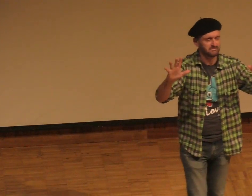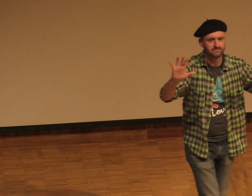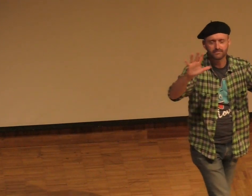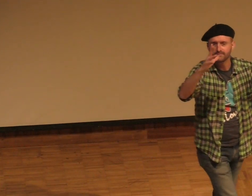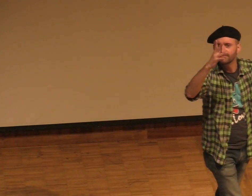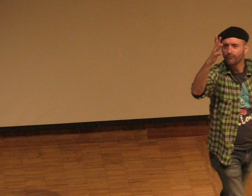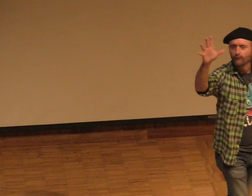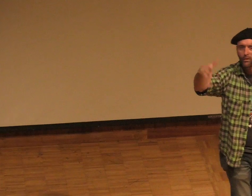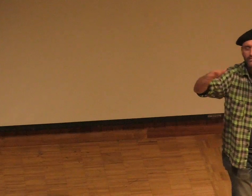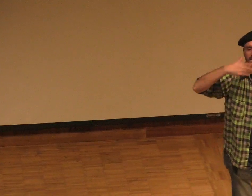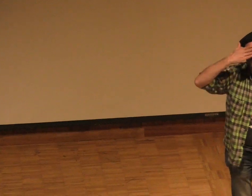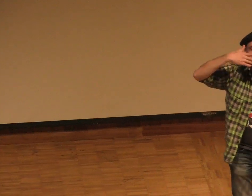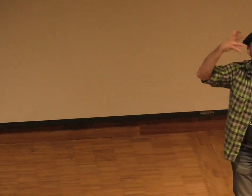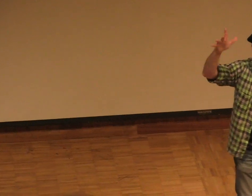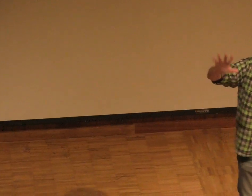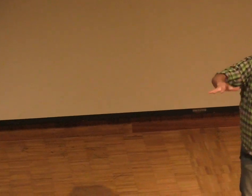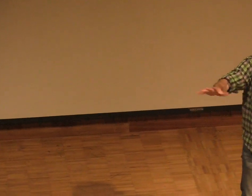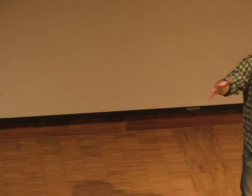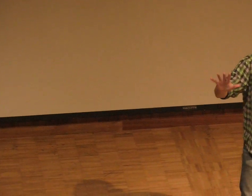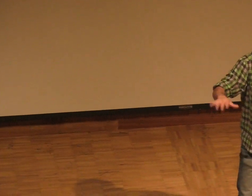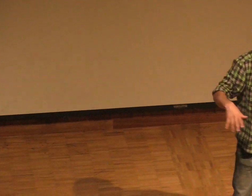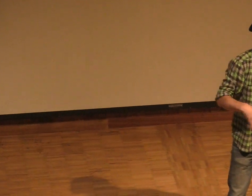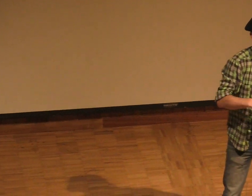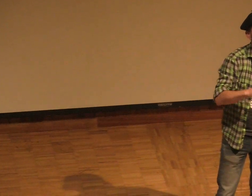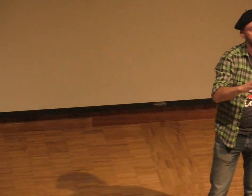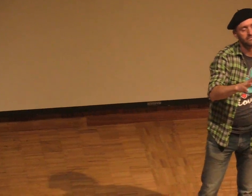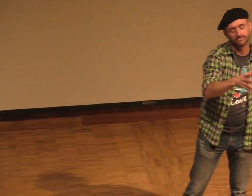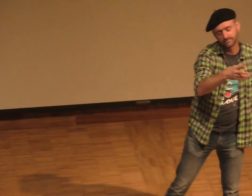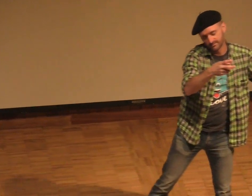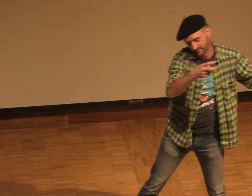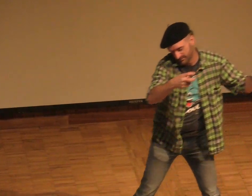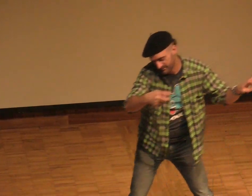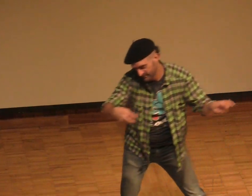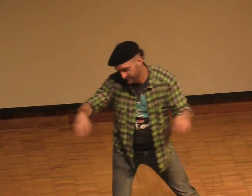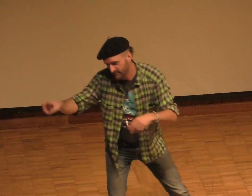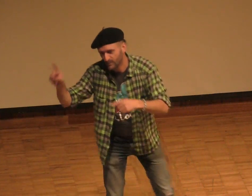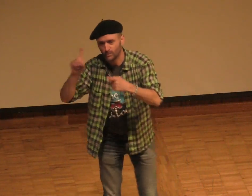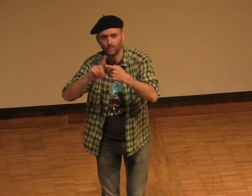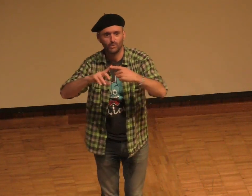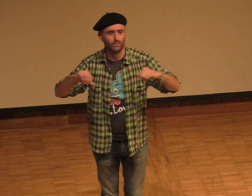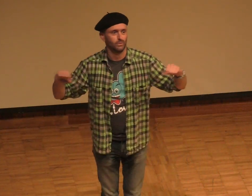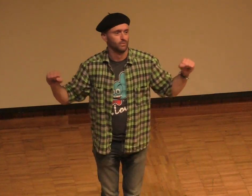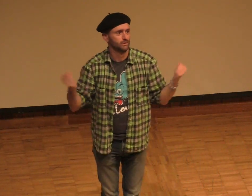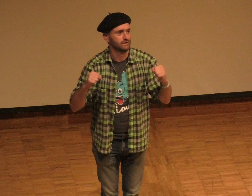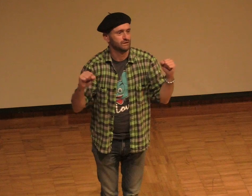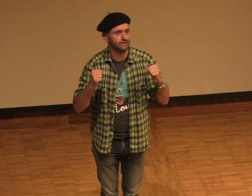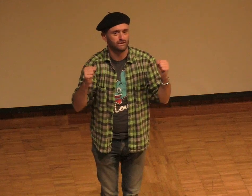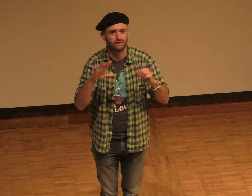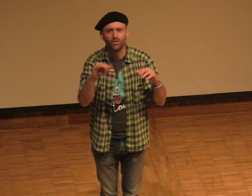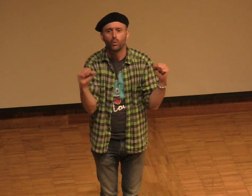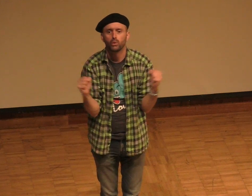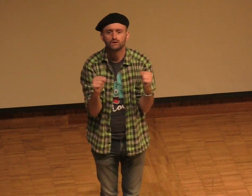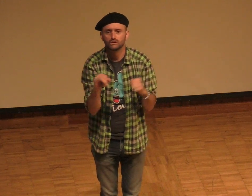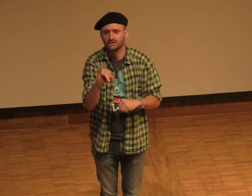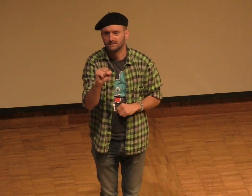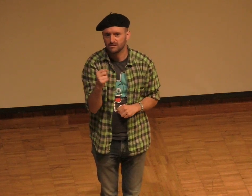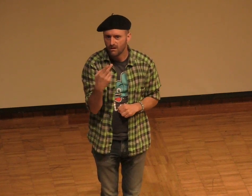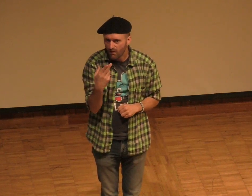magenta to all these different colors, and the smells in the woods are incredible. Anyway, that season then moves into winter,